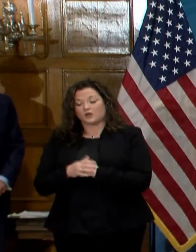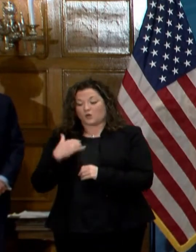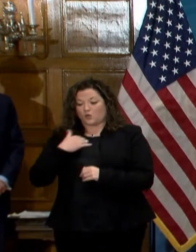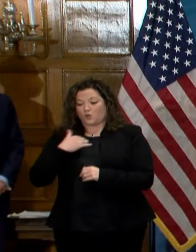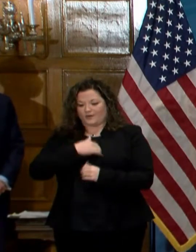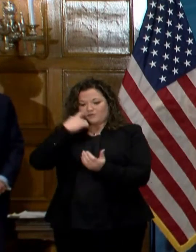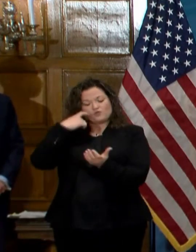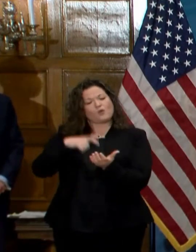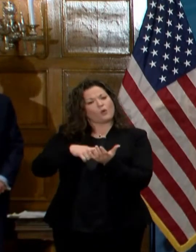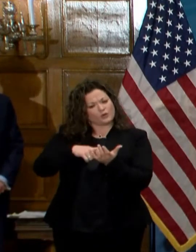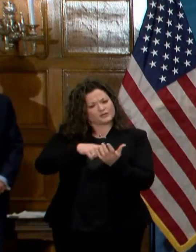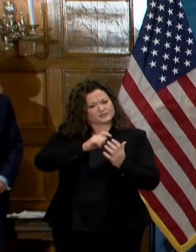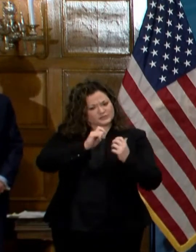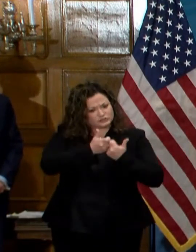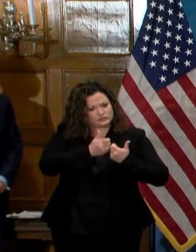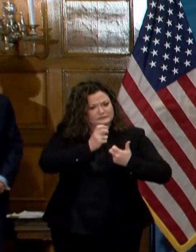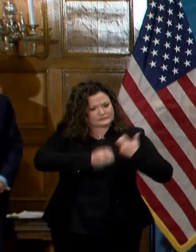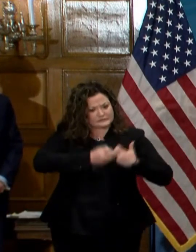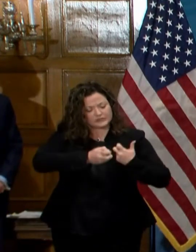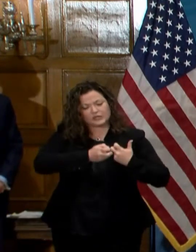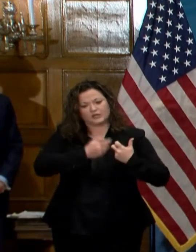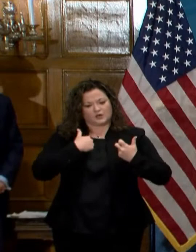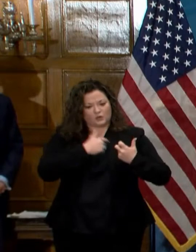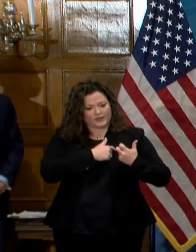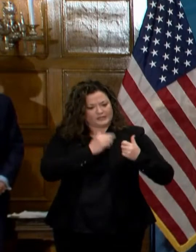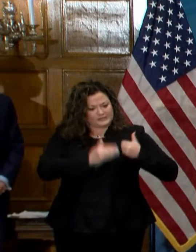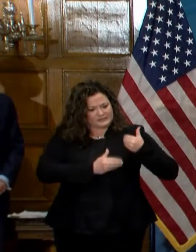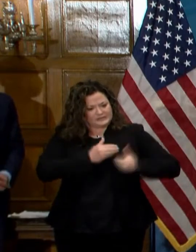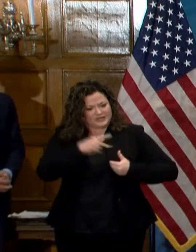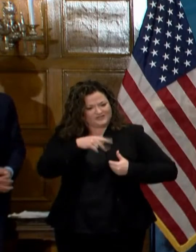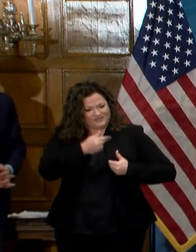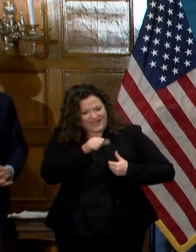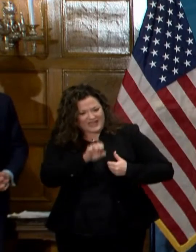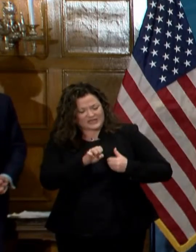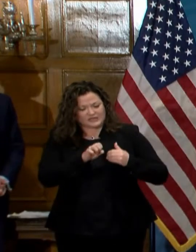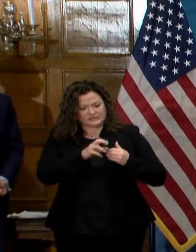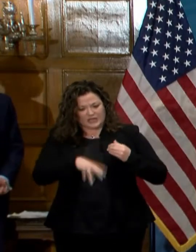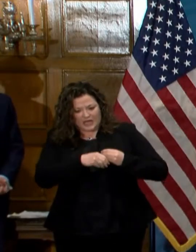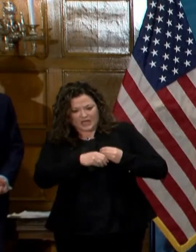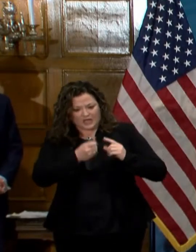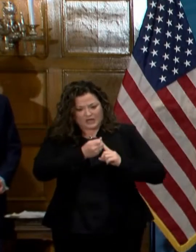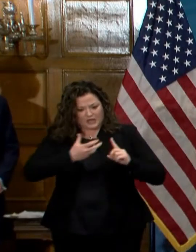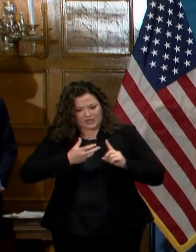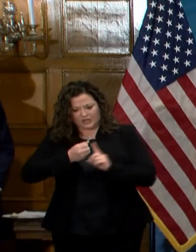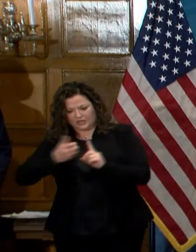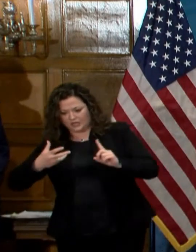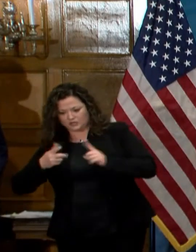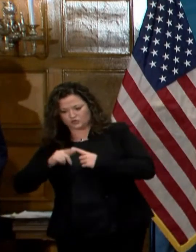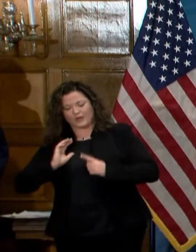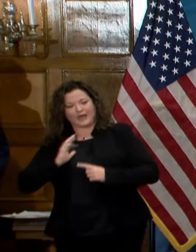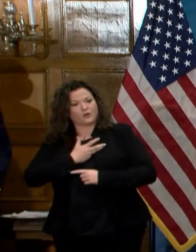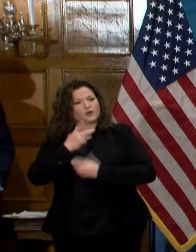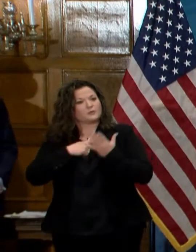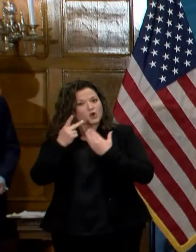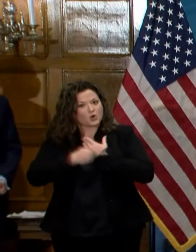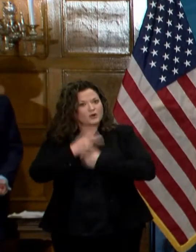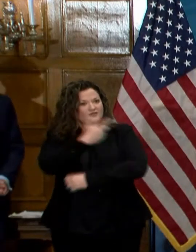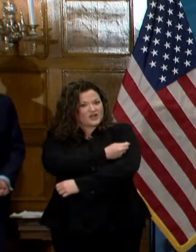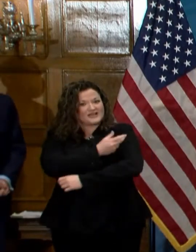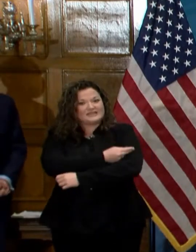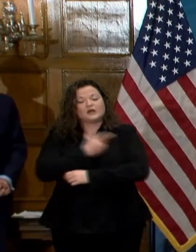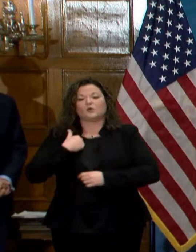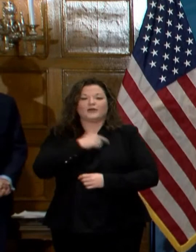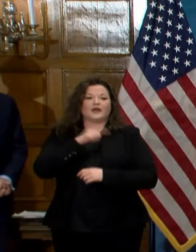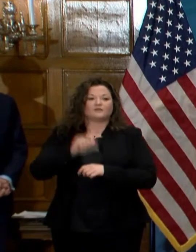that as we go into the different phases and we expand the vaccination program, one of the things we're going to have to work on is capacity. And so